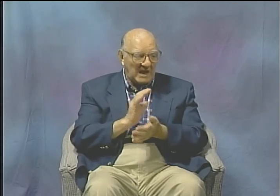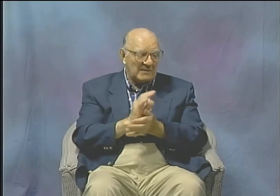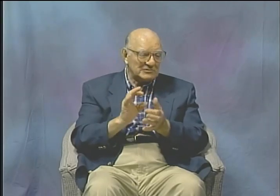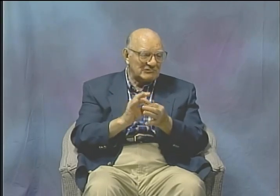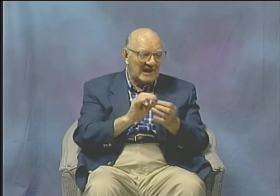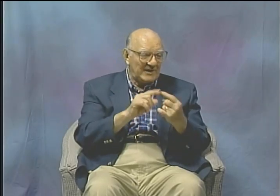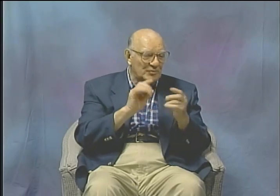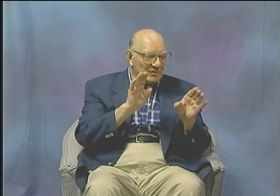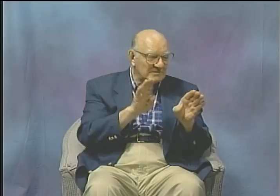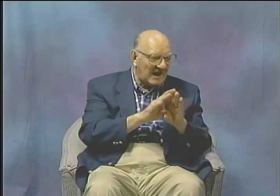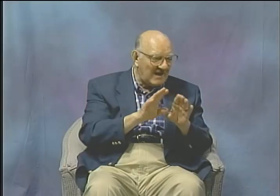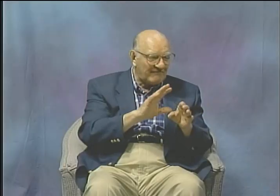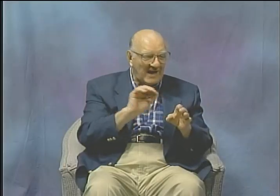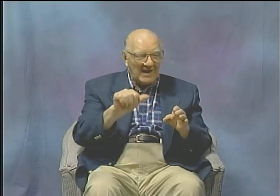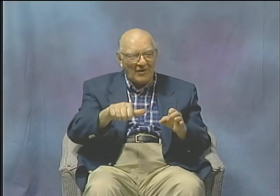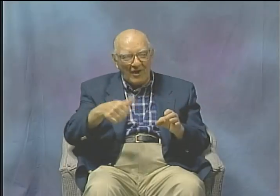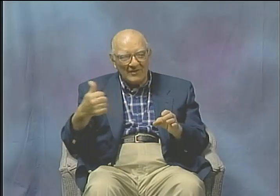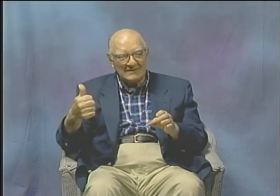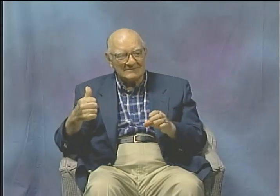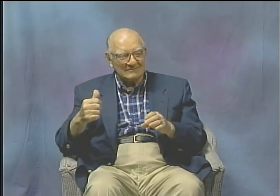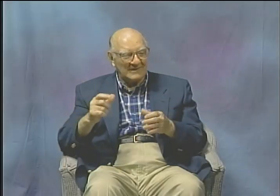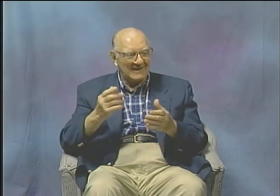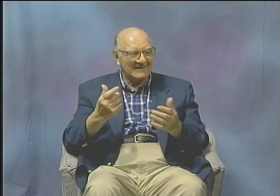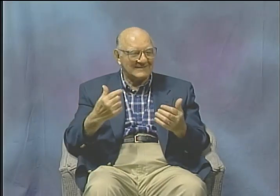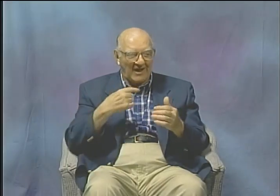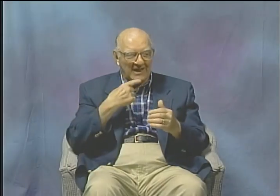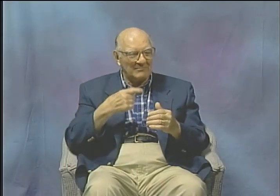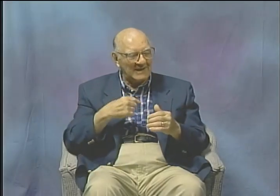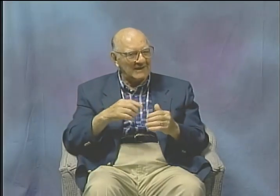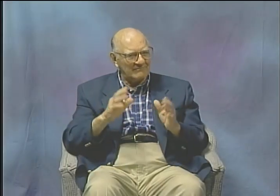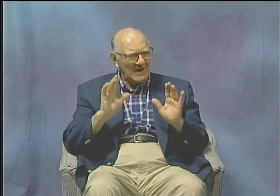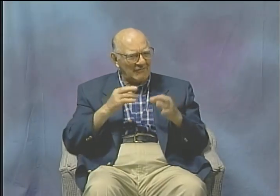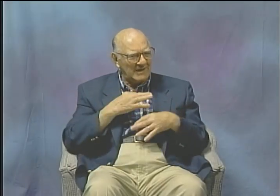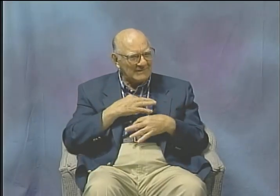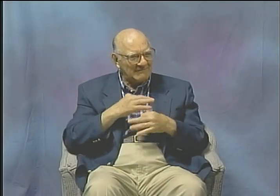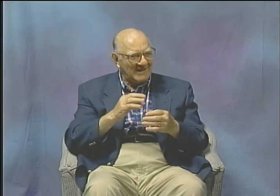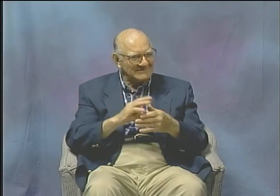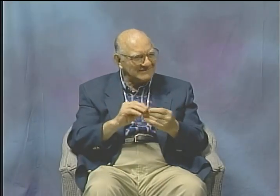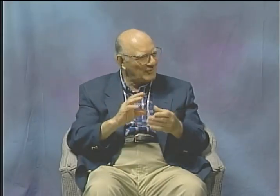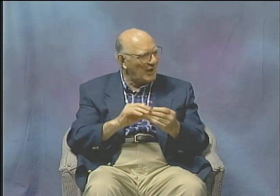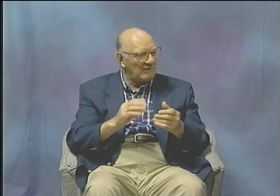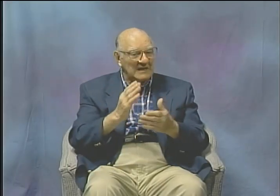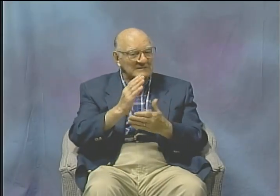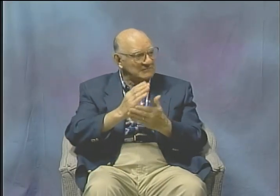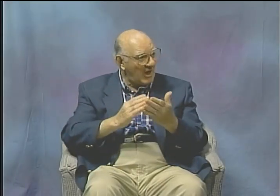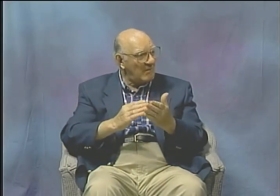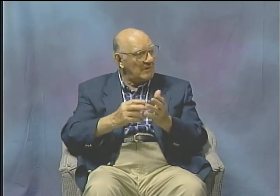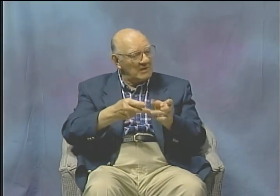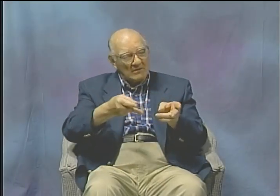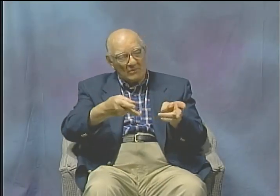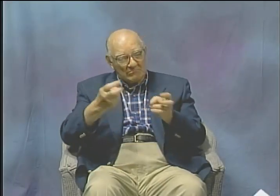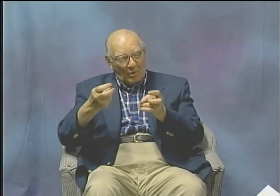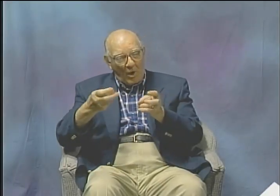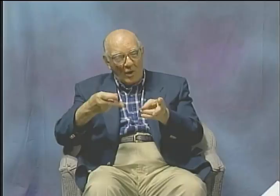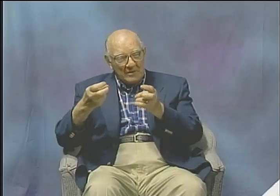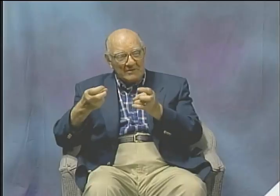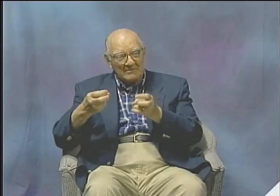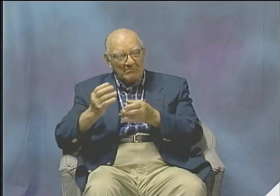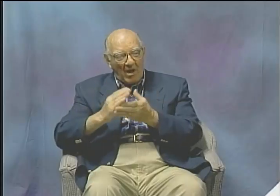newspapers related to the deaf and others would tell me very interesting story. Some quoted parts